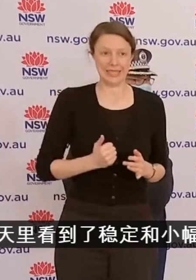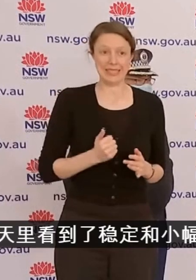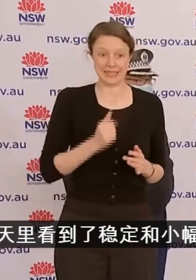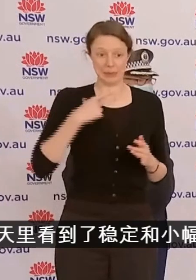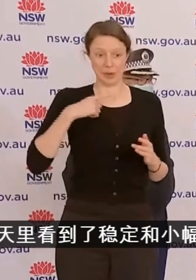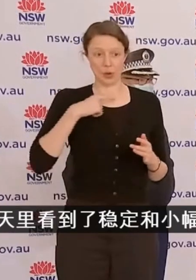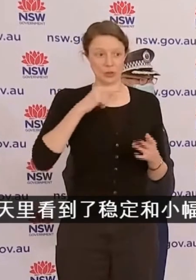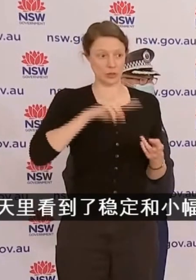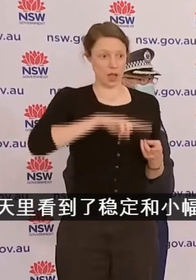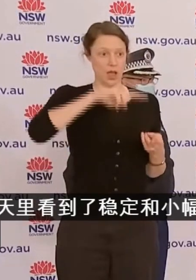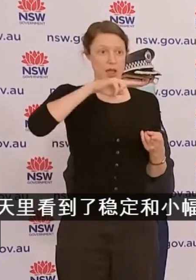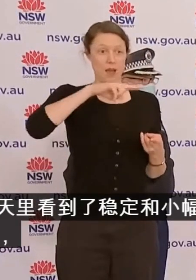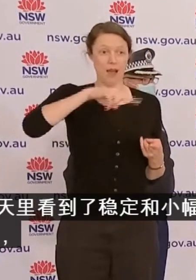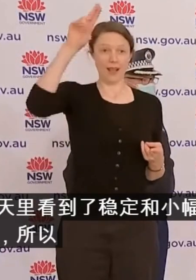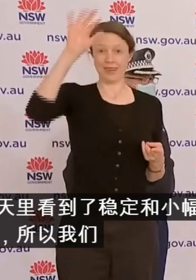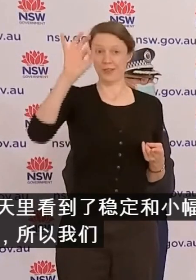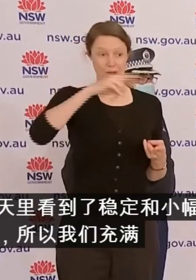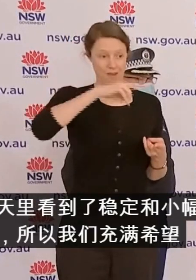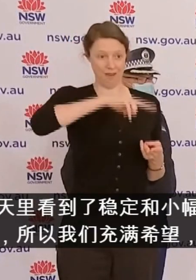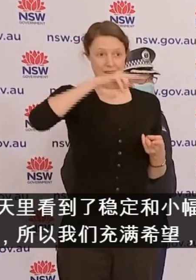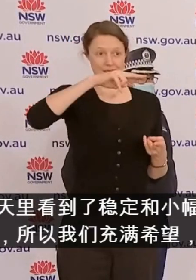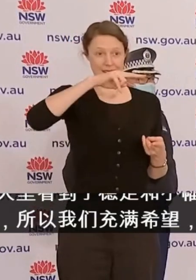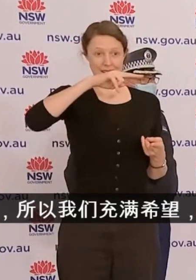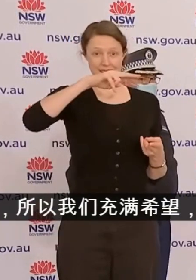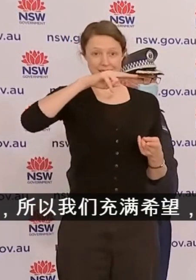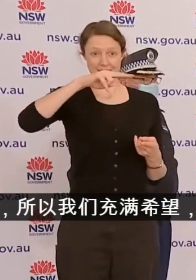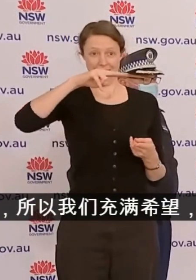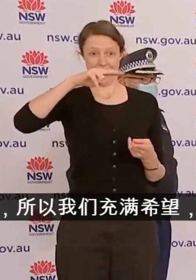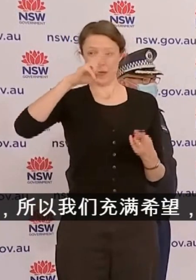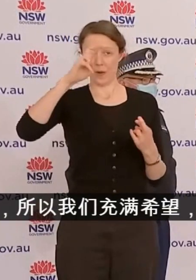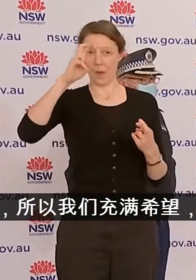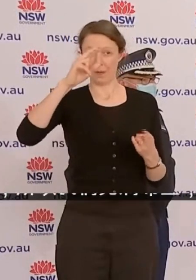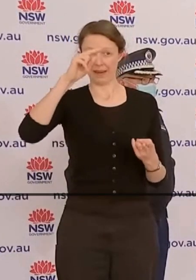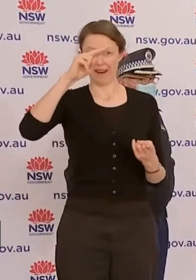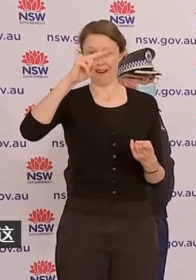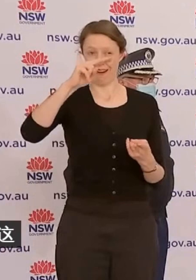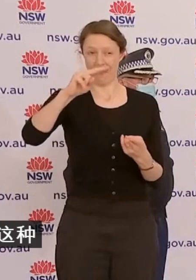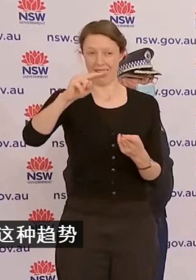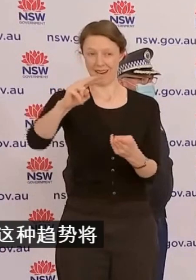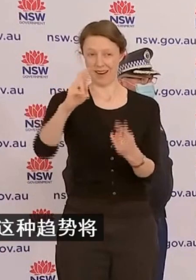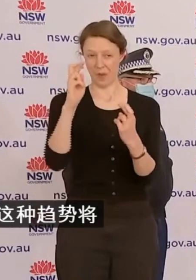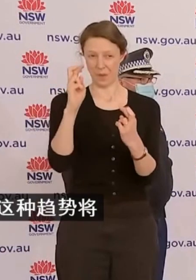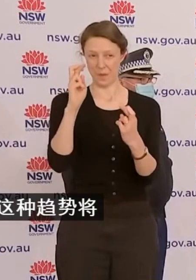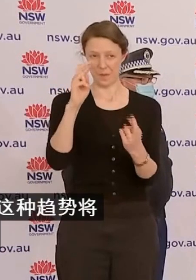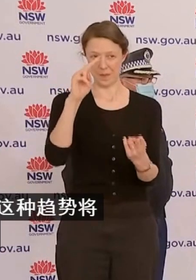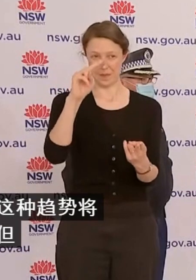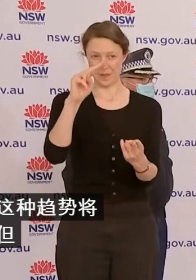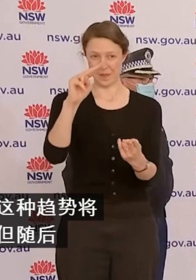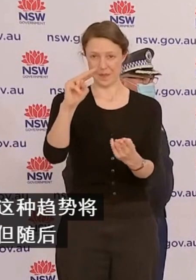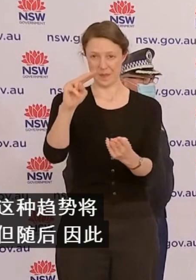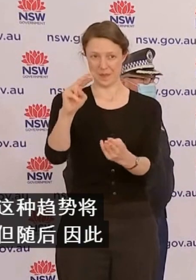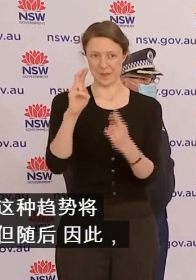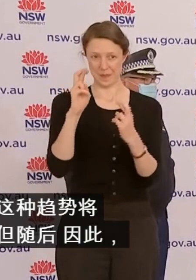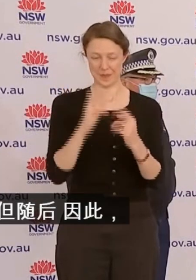few days, which demonstrates a bit of a trend. So we're hopeful and really crossing our fingers that trend will continue, but then